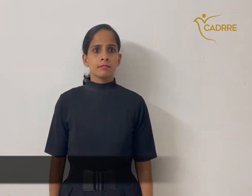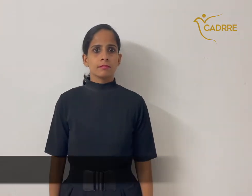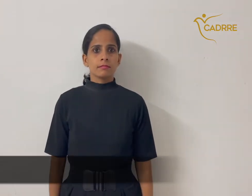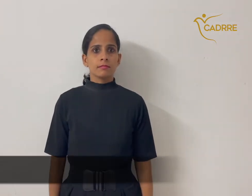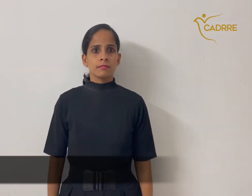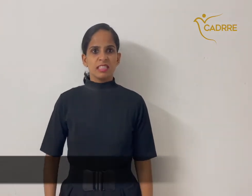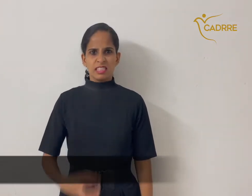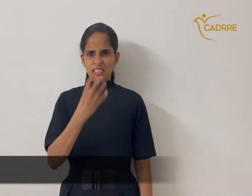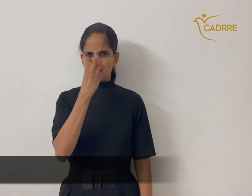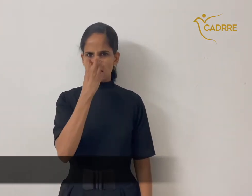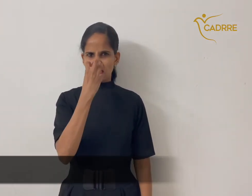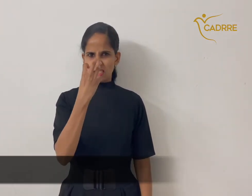Wolf.